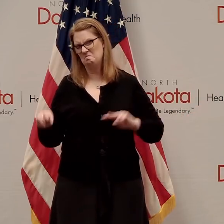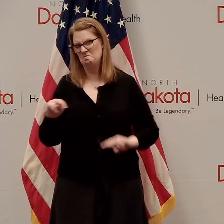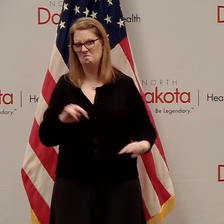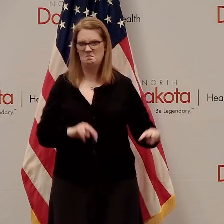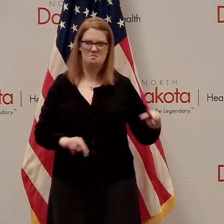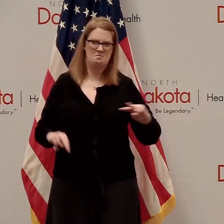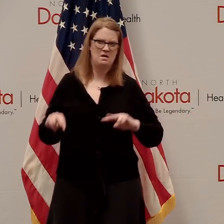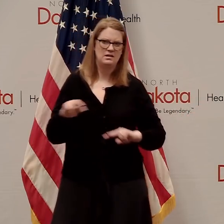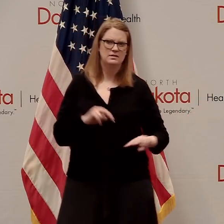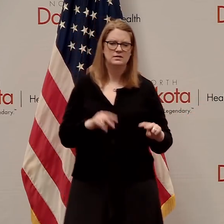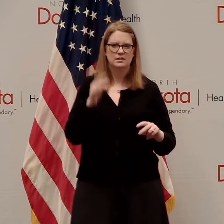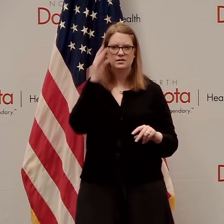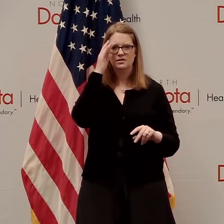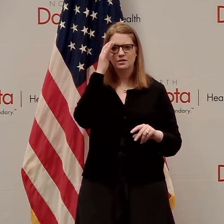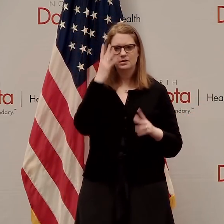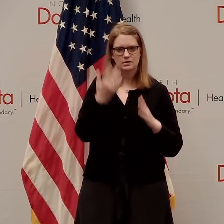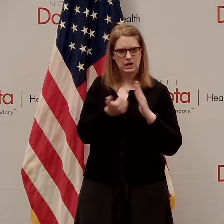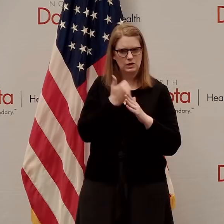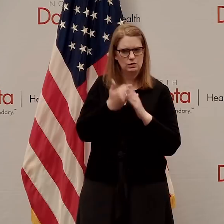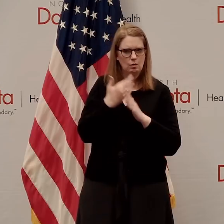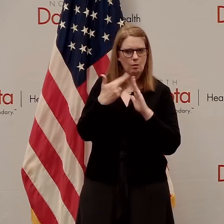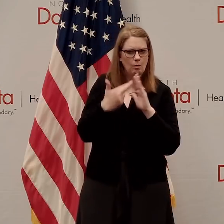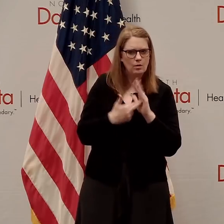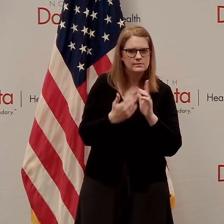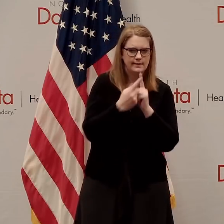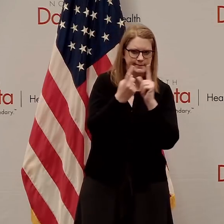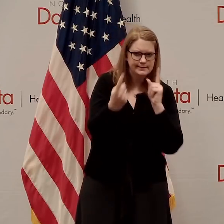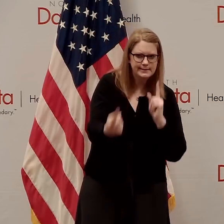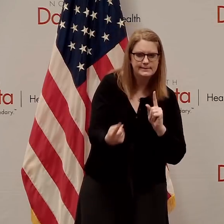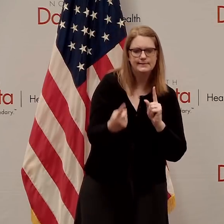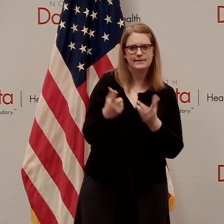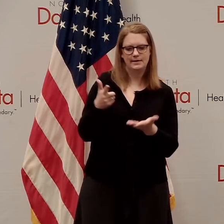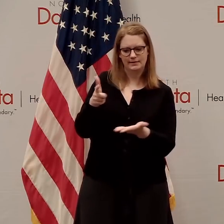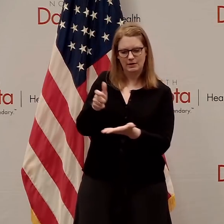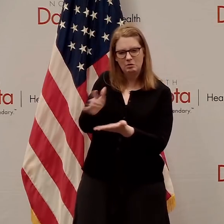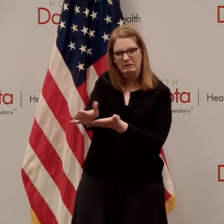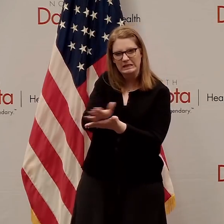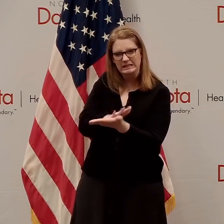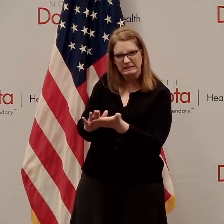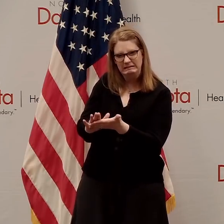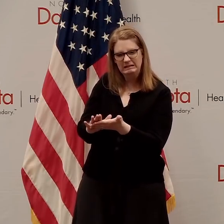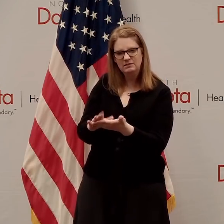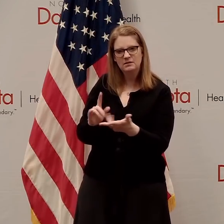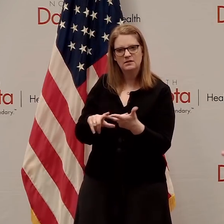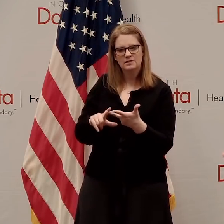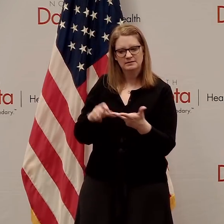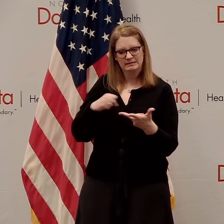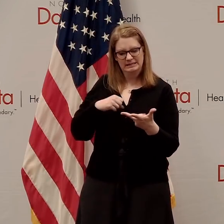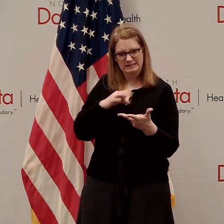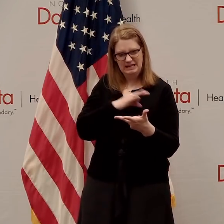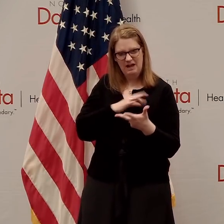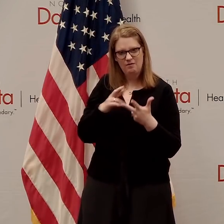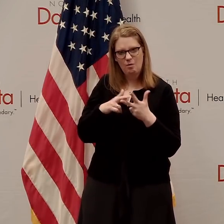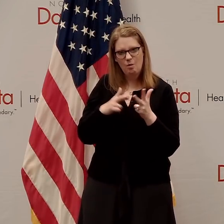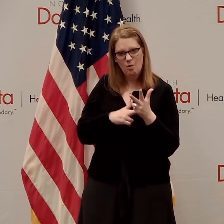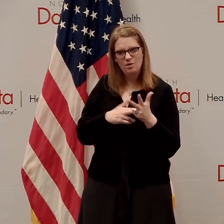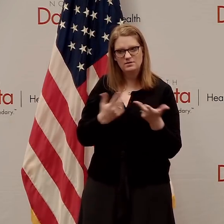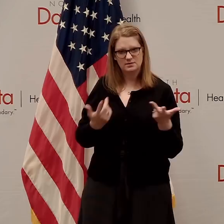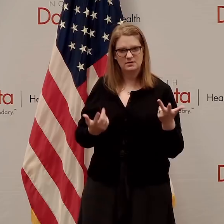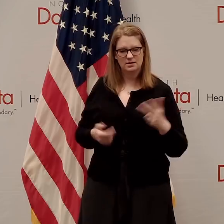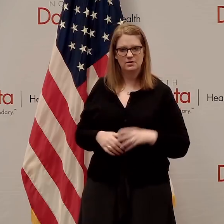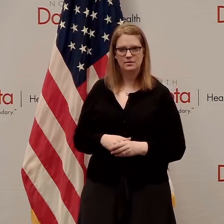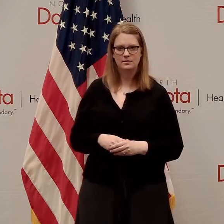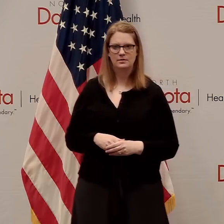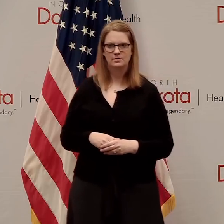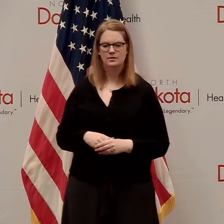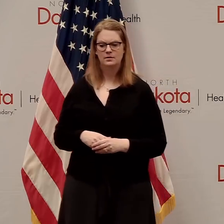the new guidance on distancing, disinfecting, staff rules. I mean, a lot of the rules in public health came